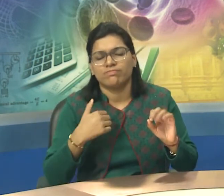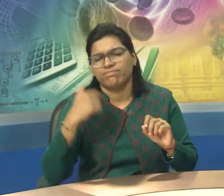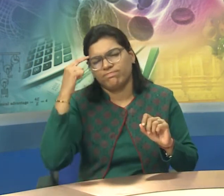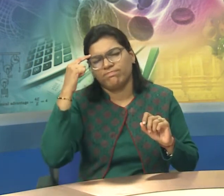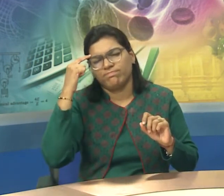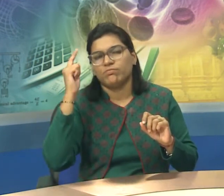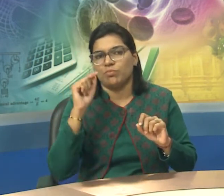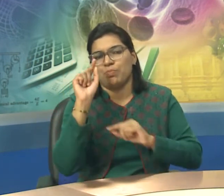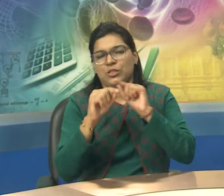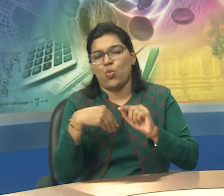capital funds.